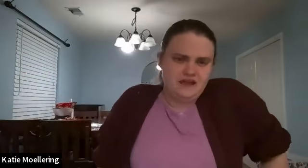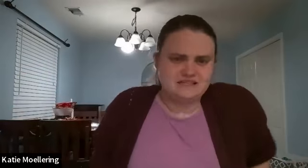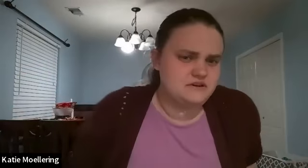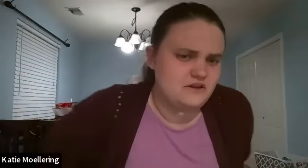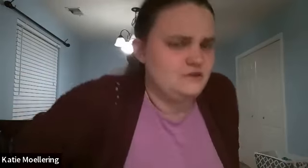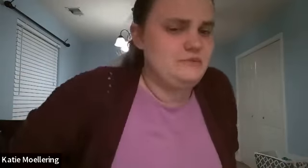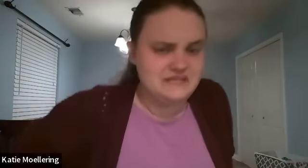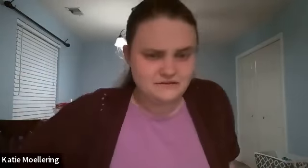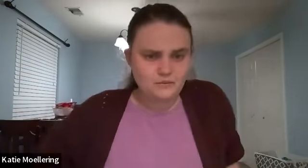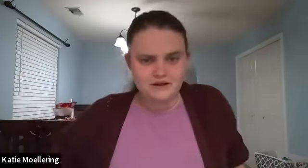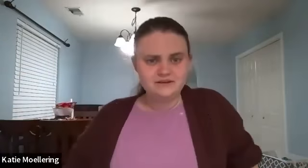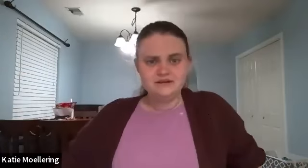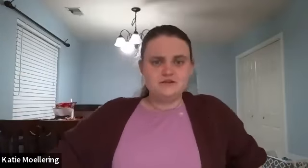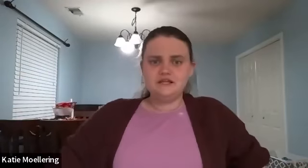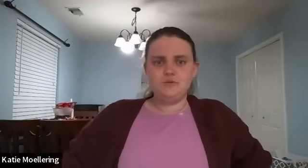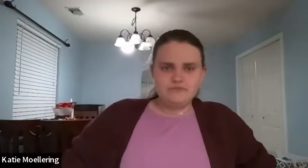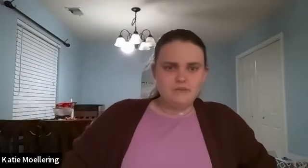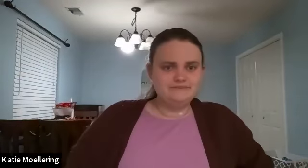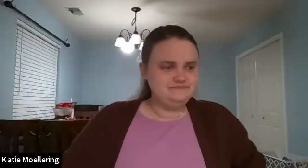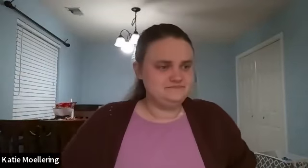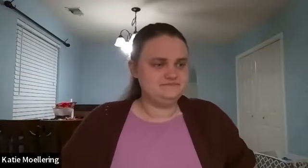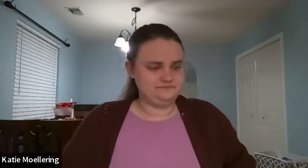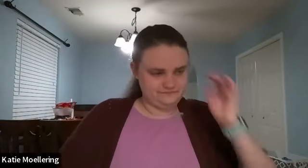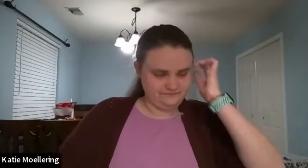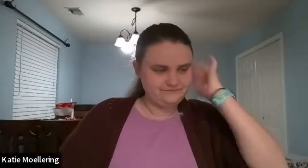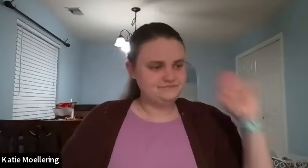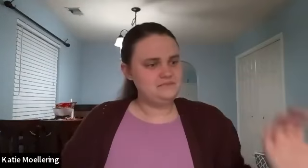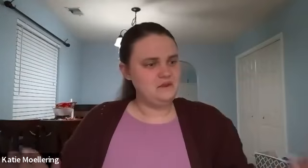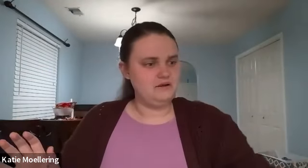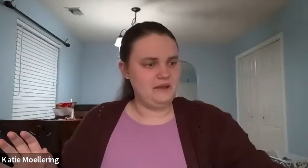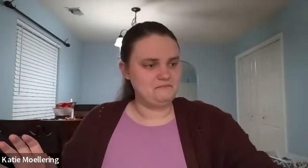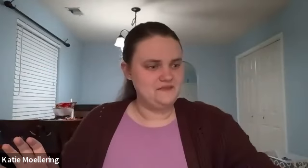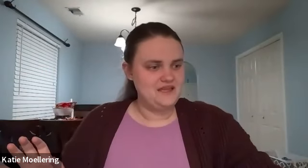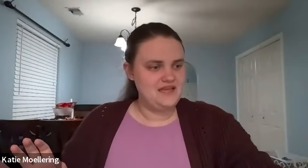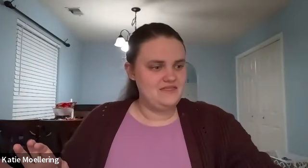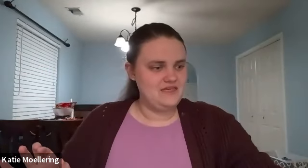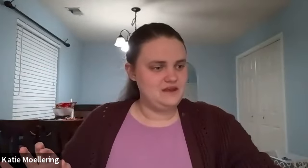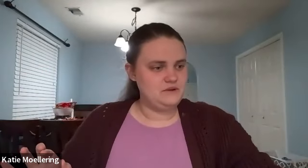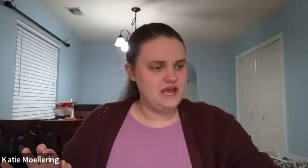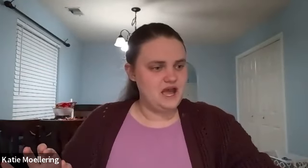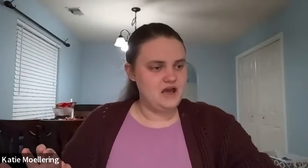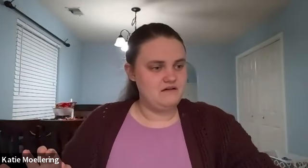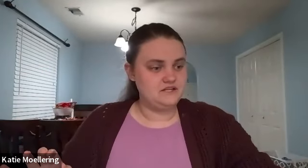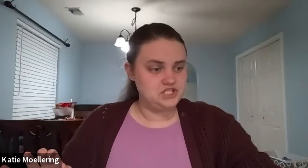because I would have thought there would have been a different one. They're like, nope, that one. Okay. Then we have